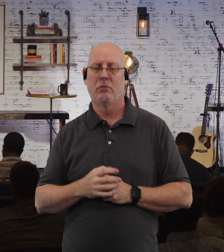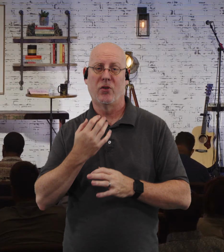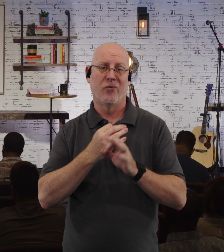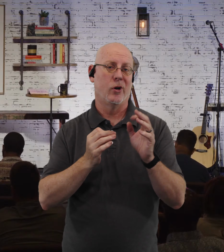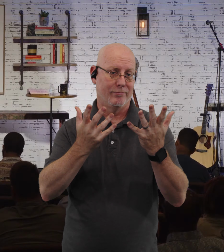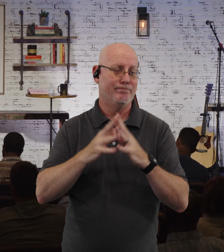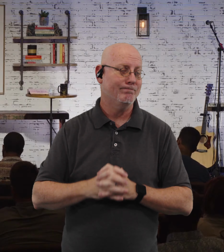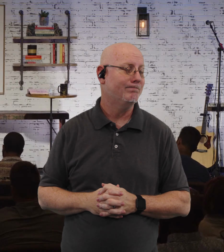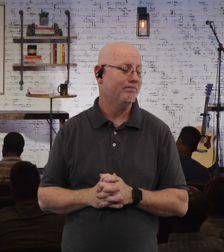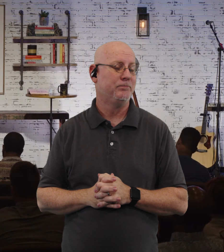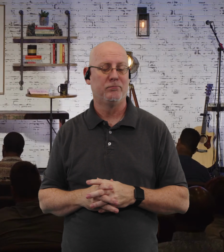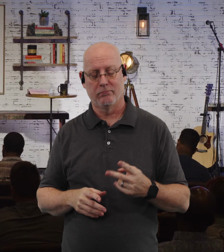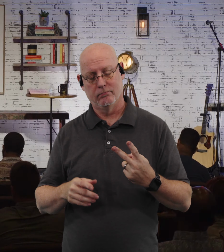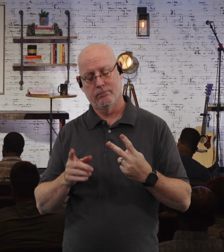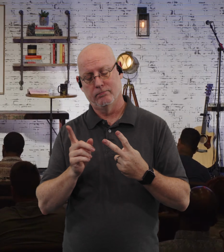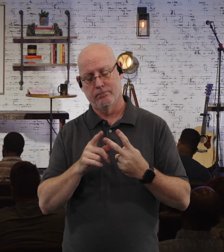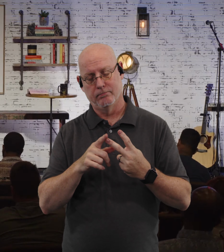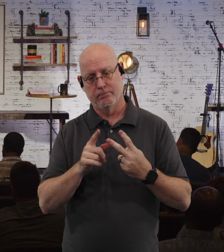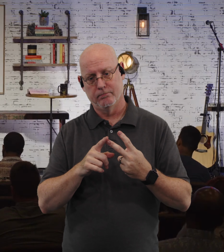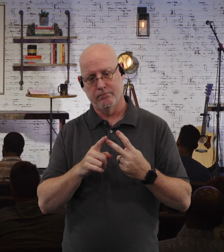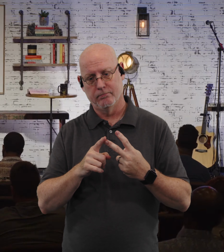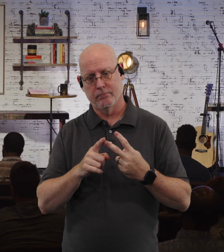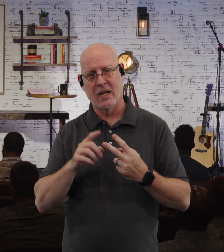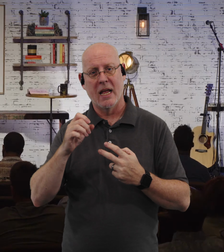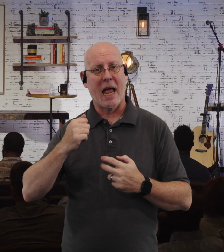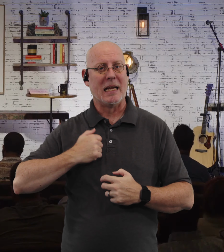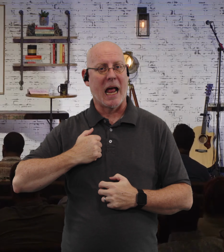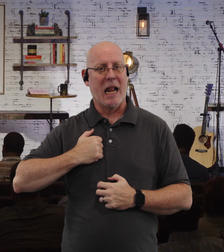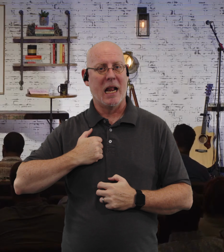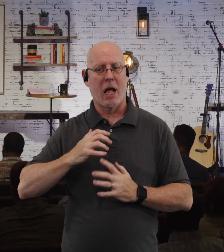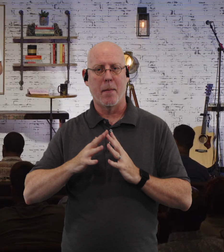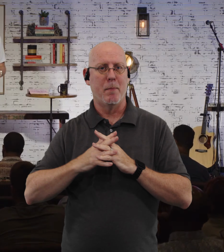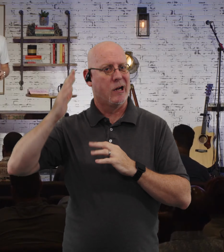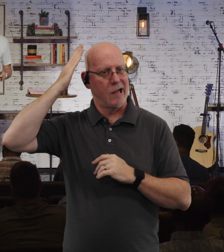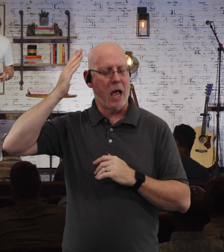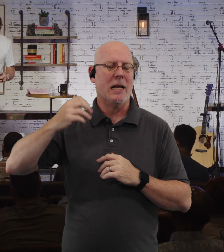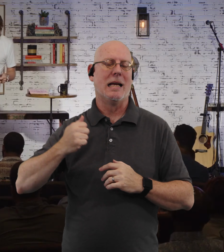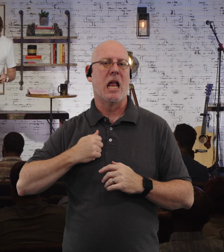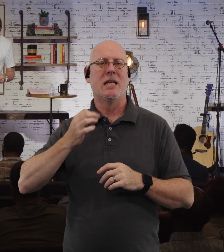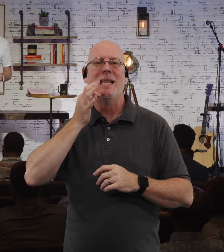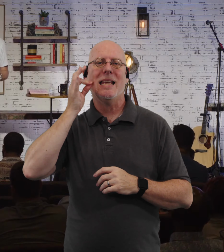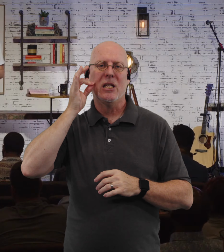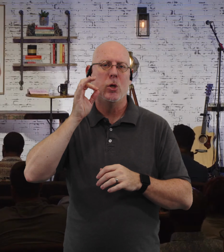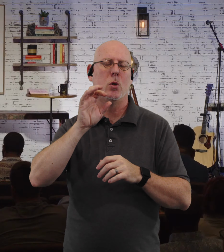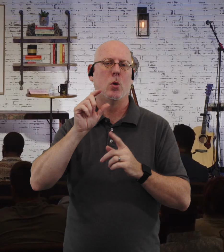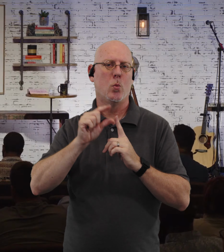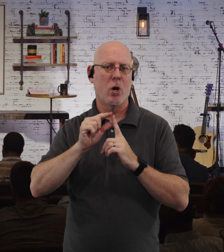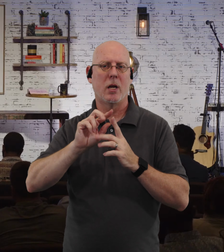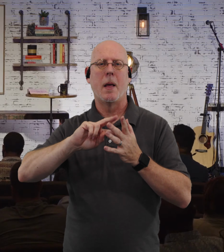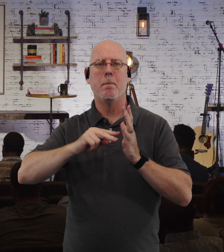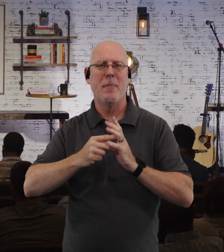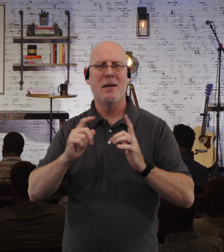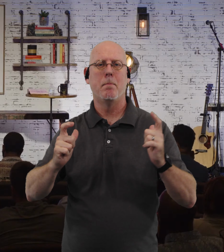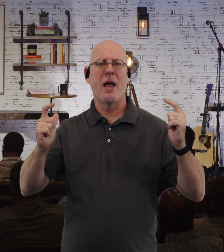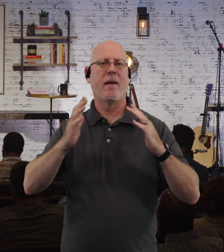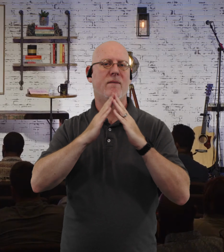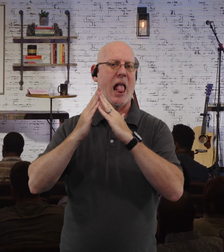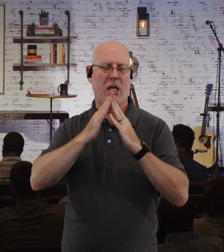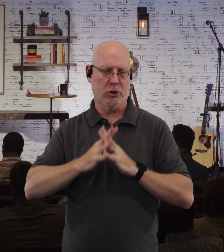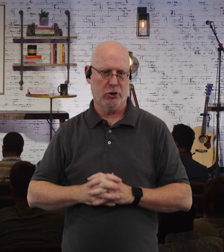That's for free. Okay? Number two. Canada, which is America's hat, is an Indian word meaning big